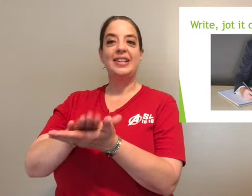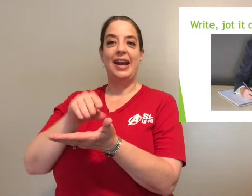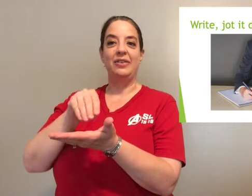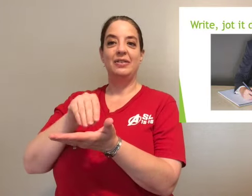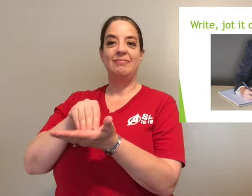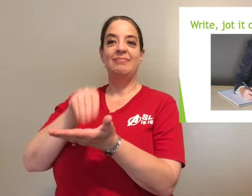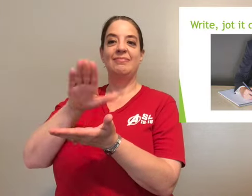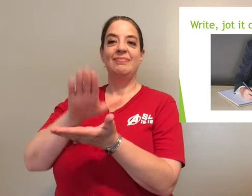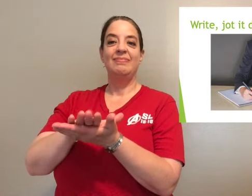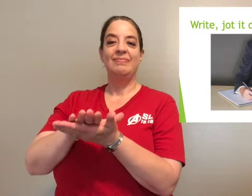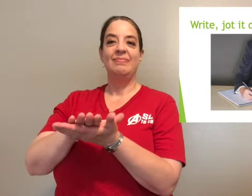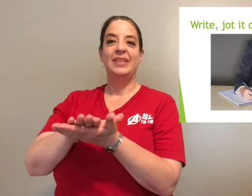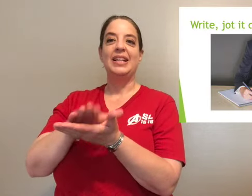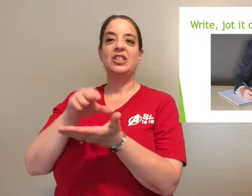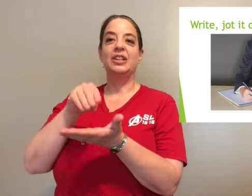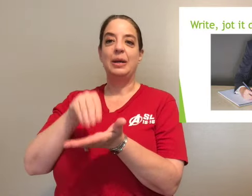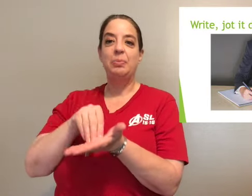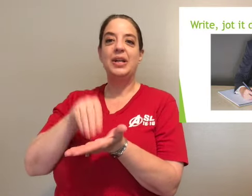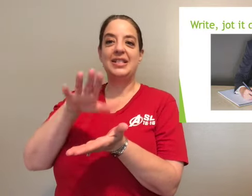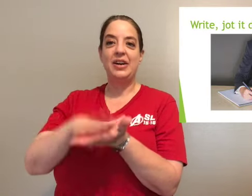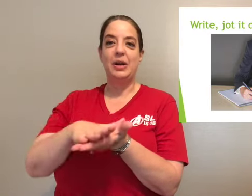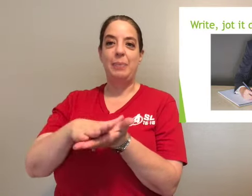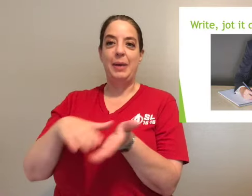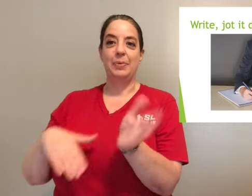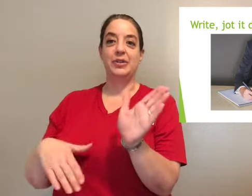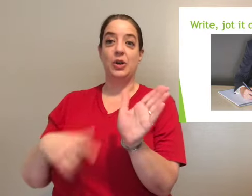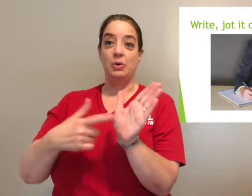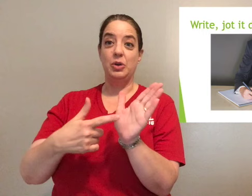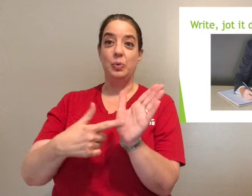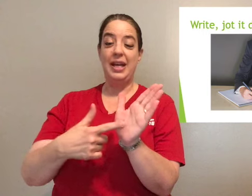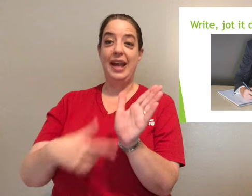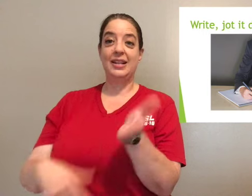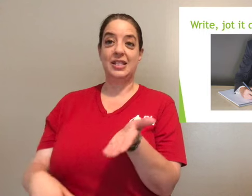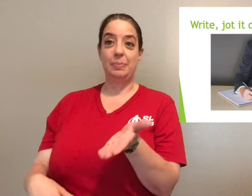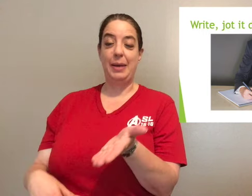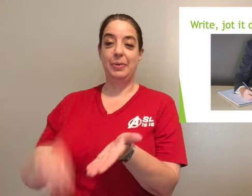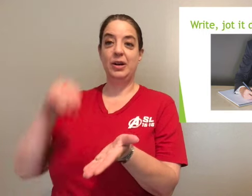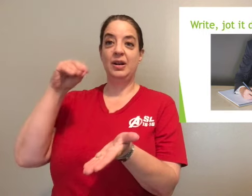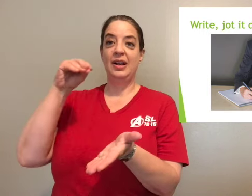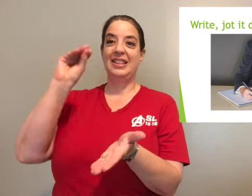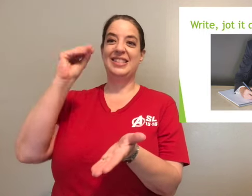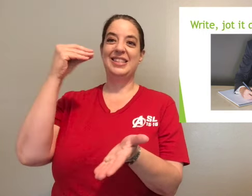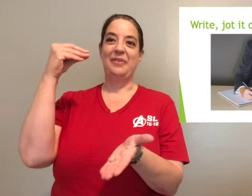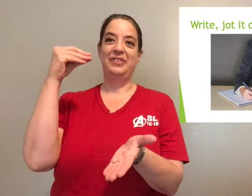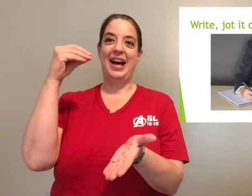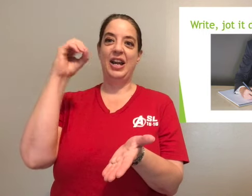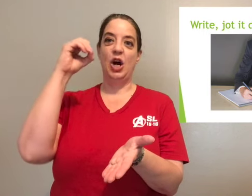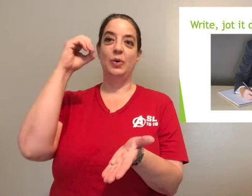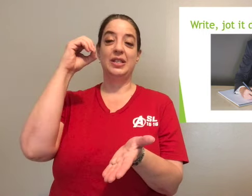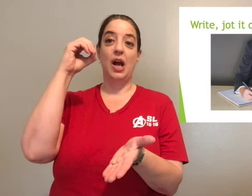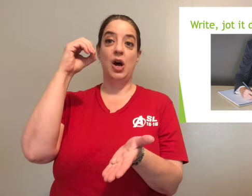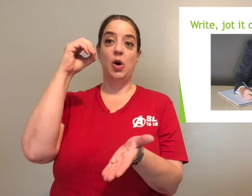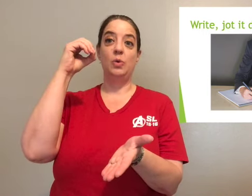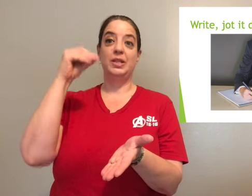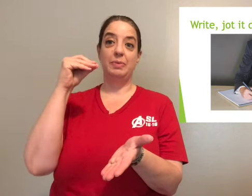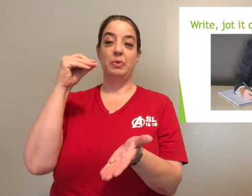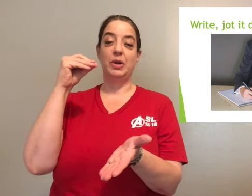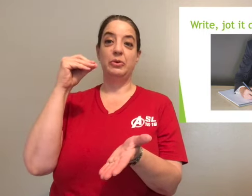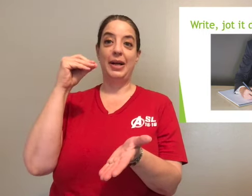down. That's to like put it down on paper. So your weak hand is the paper. This is a flat O. It's an O that's been run over by a